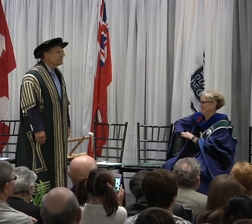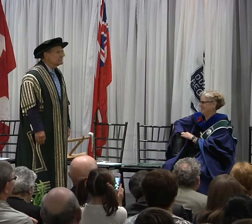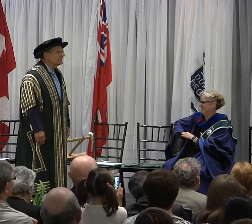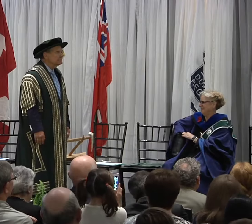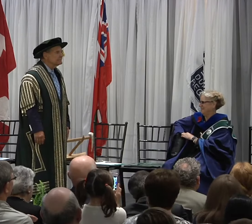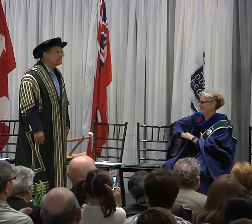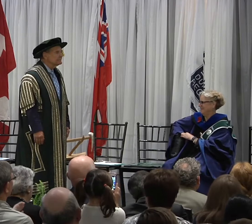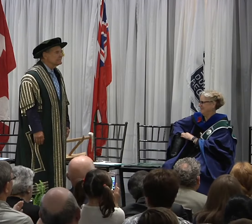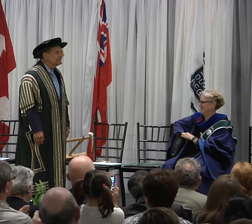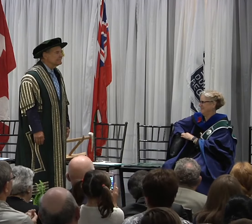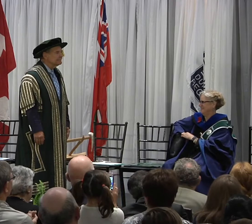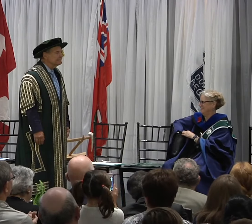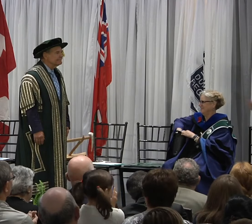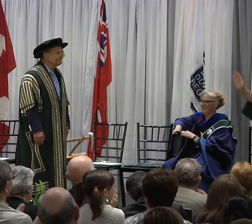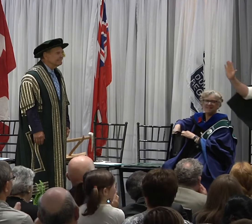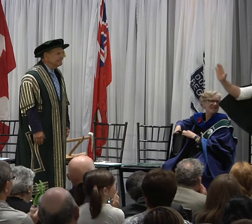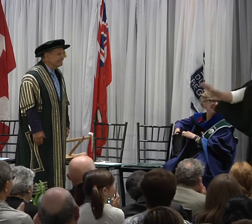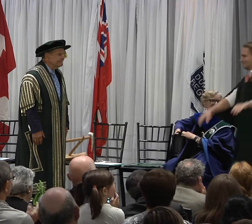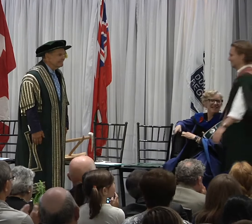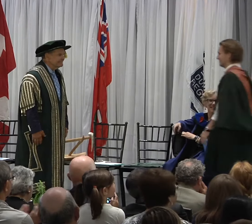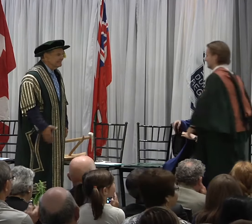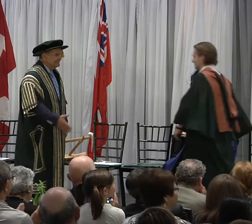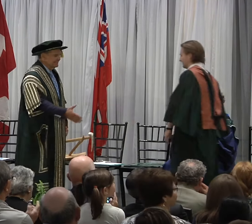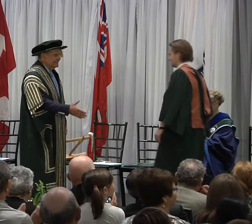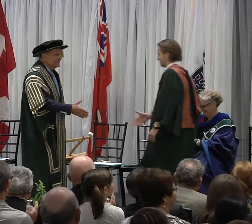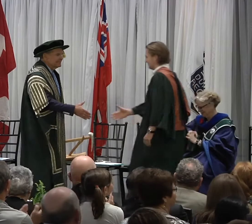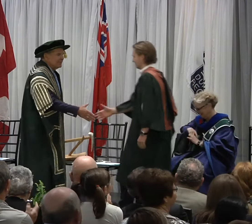Max Ferguson Billing.